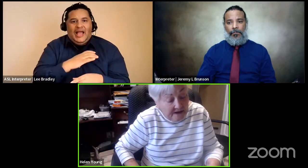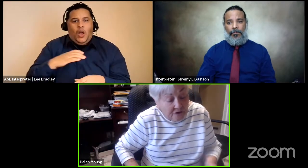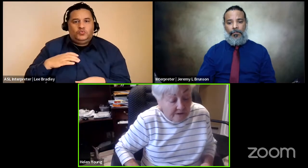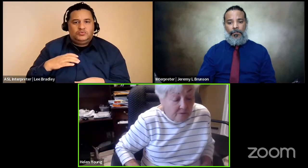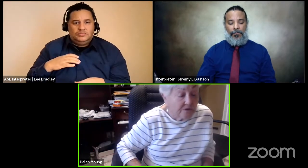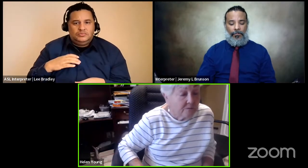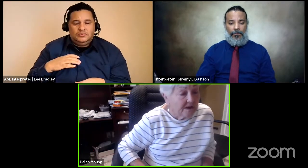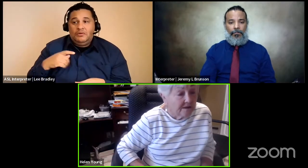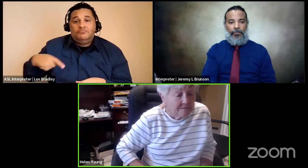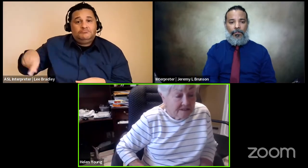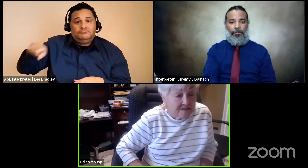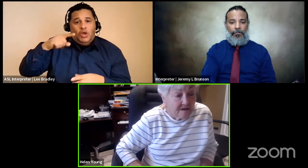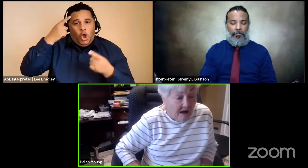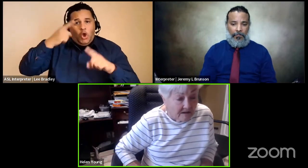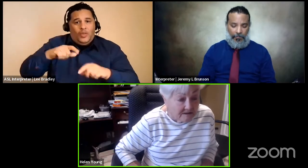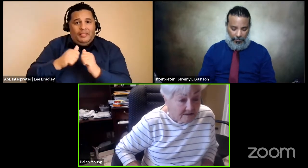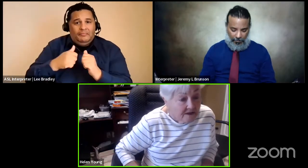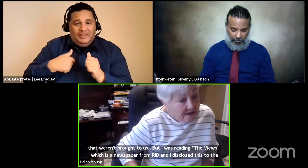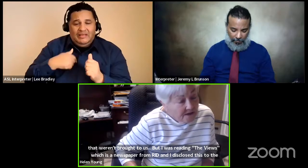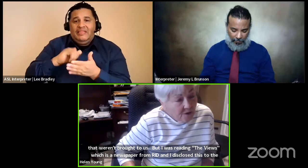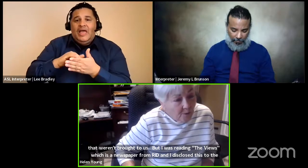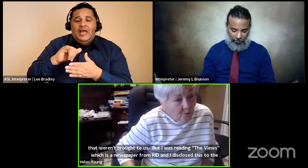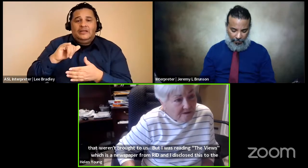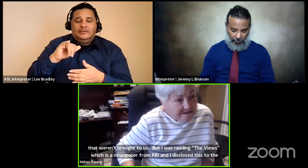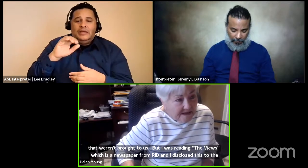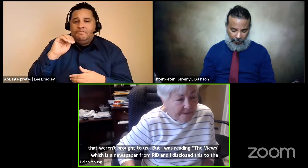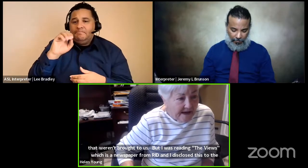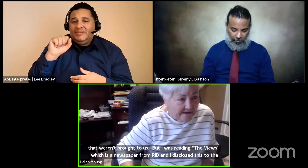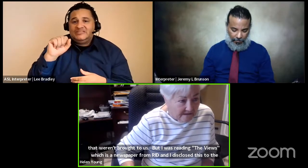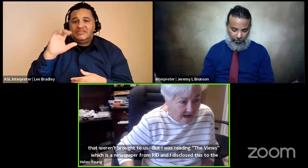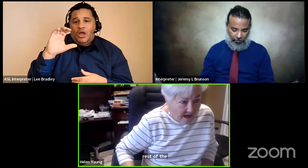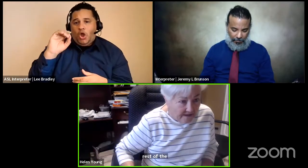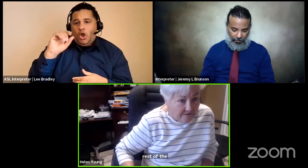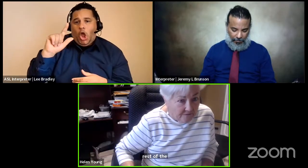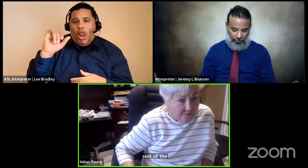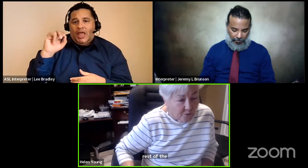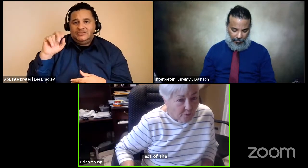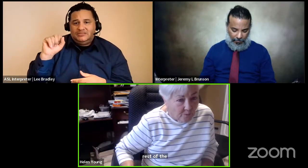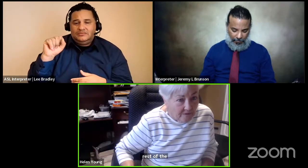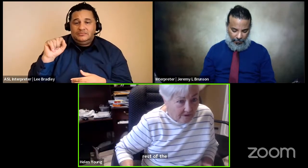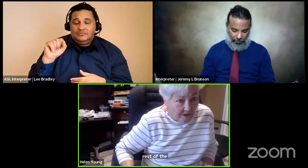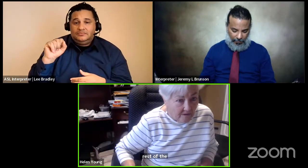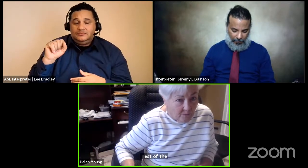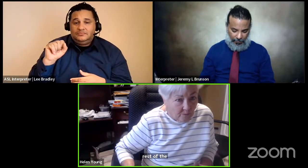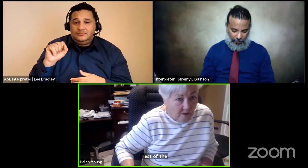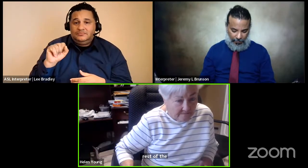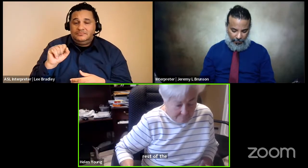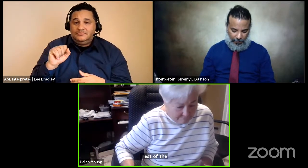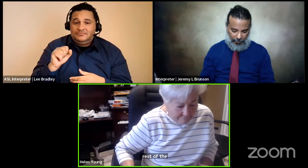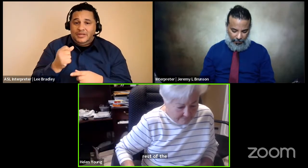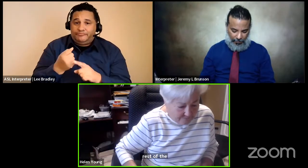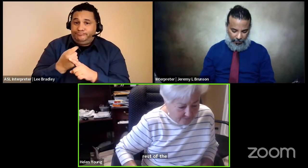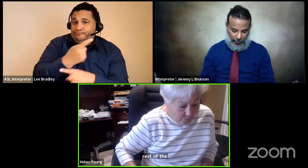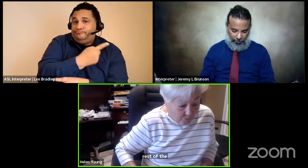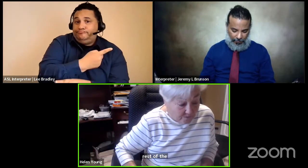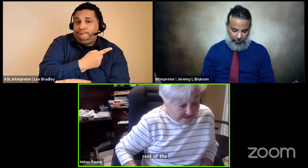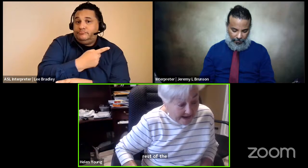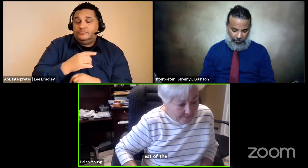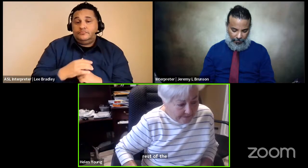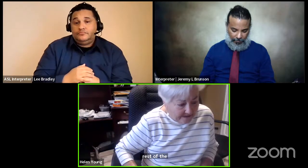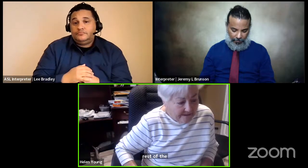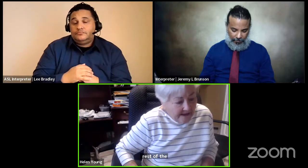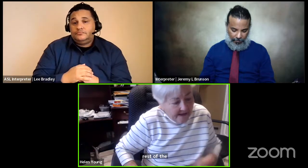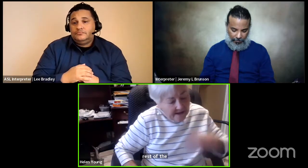and they agreed with me that Mrs. Collins was stepping out of line for what